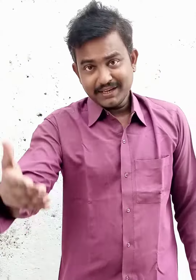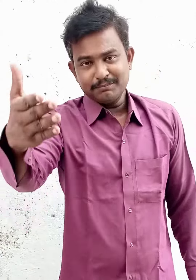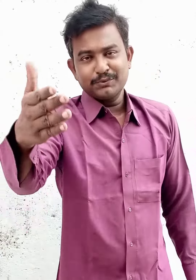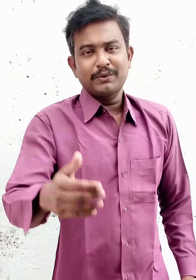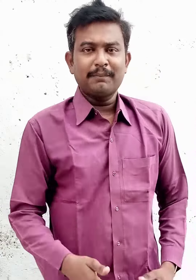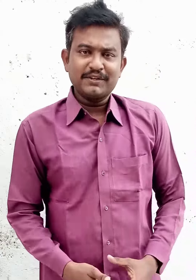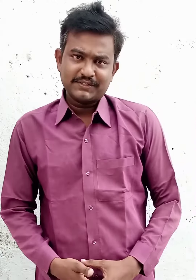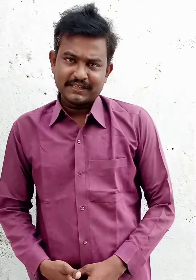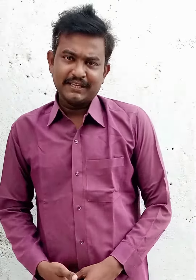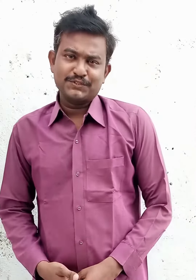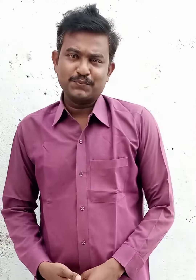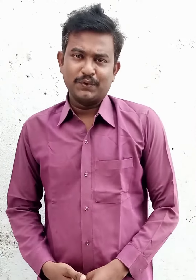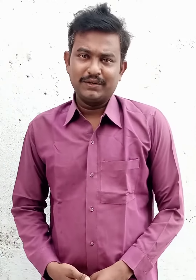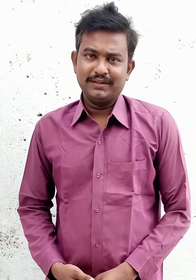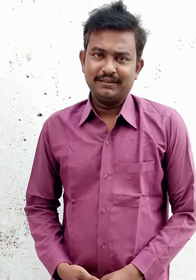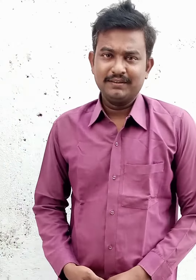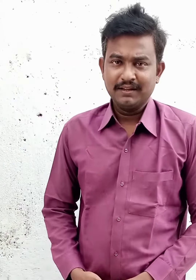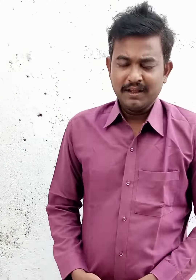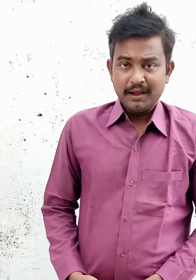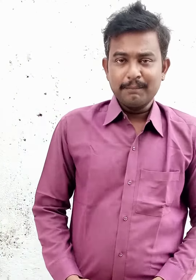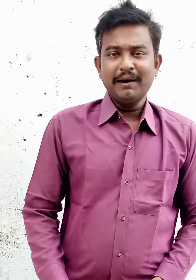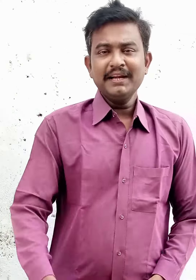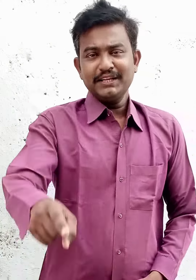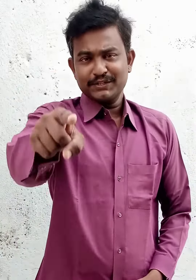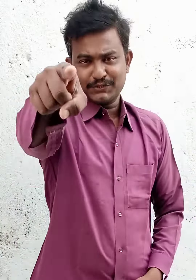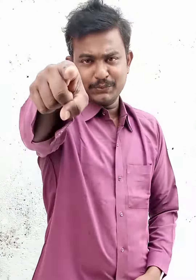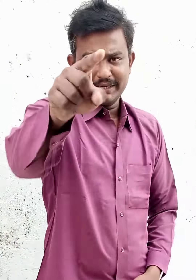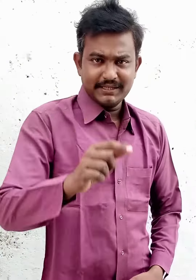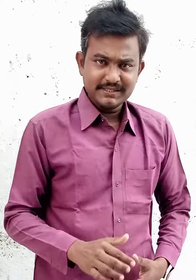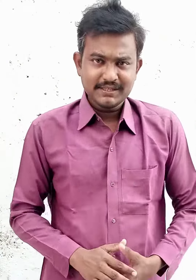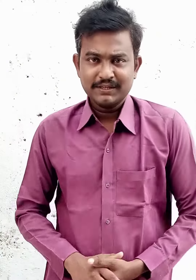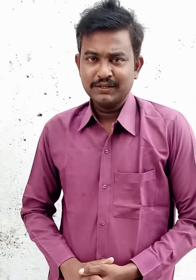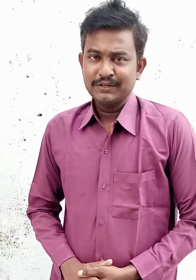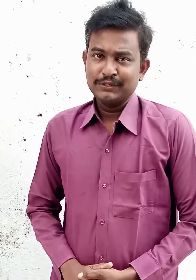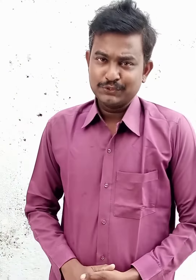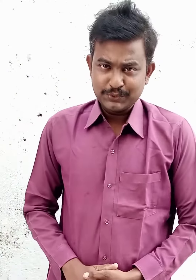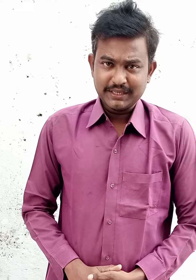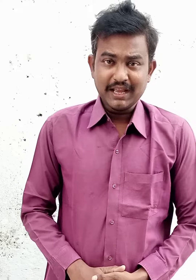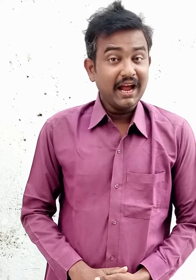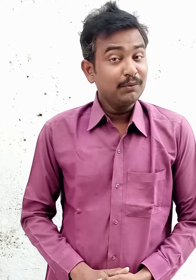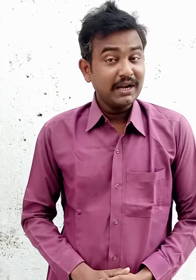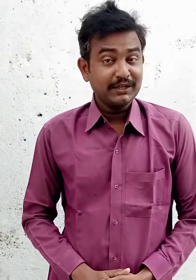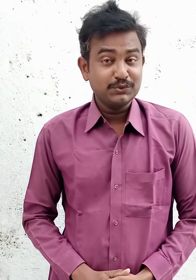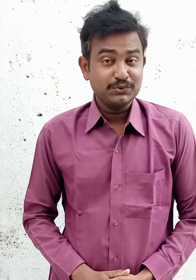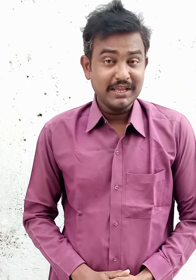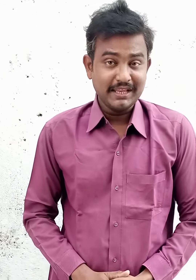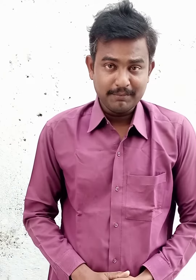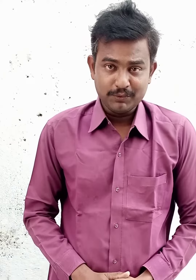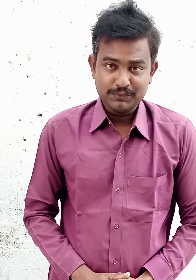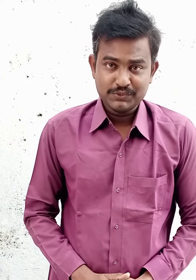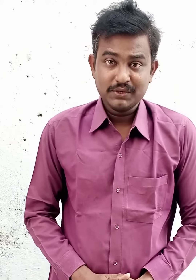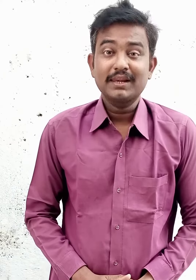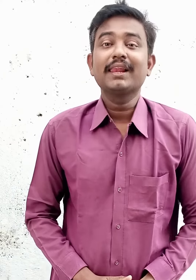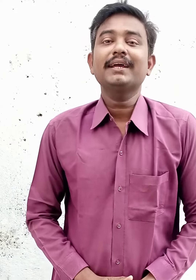Welcome to Rama Science World. My dear students, today I would like to tell about